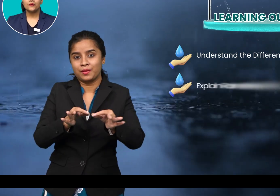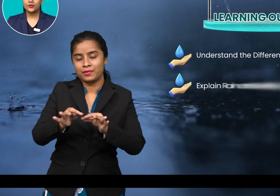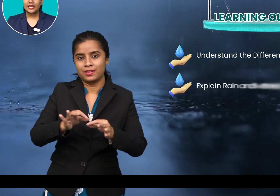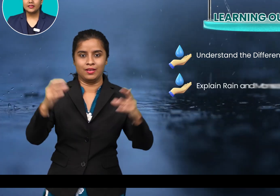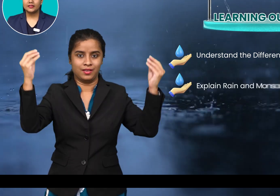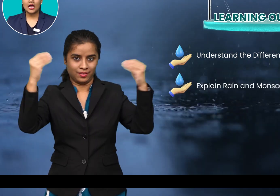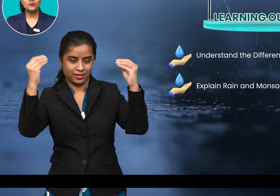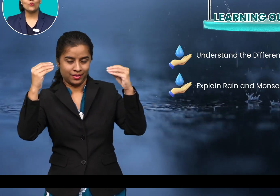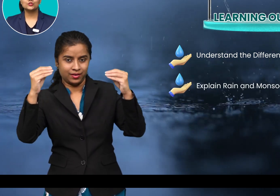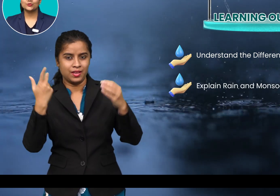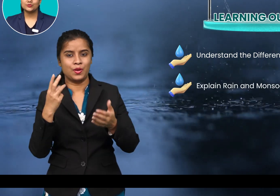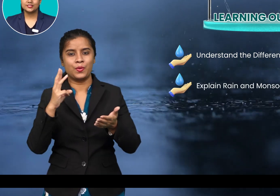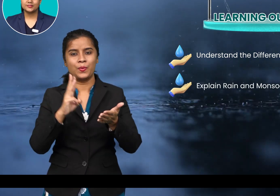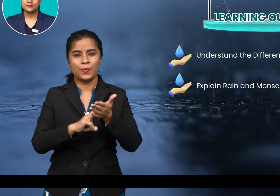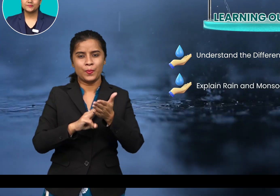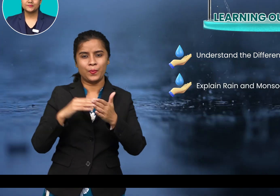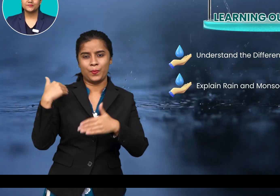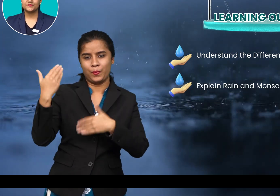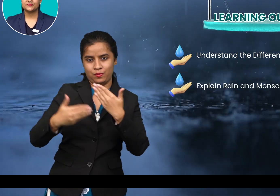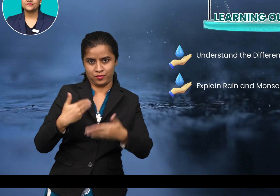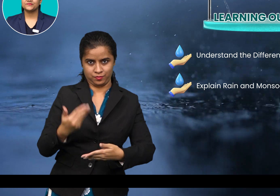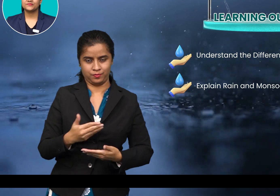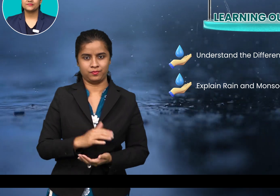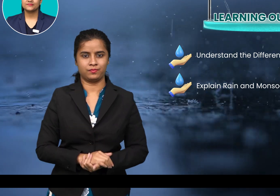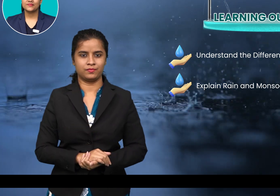explain rain and monsoons,